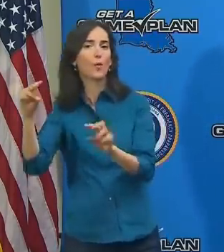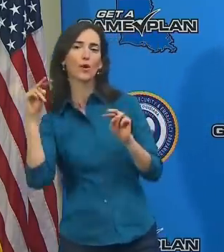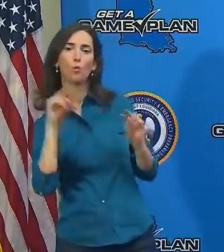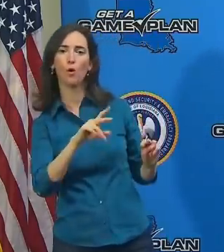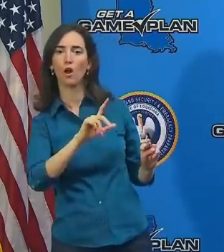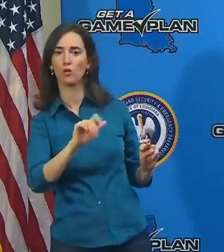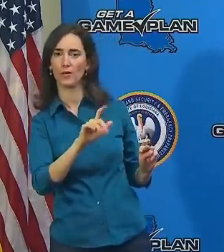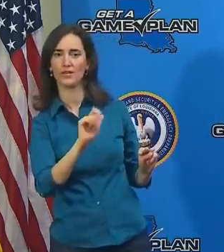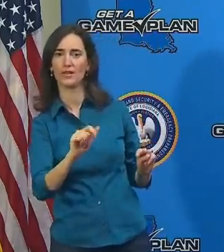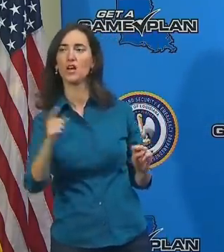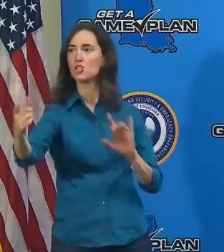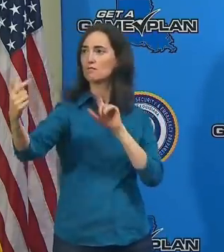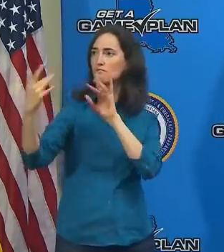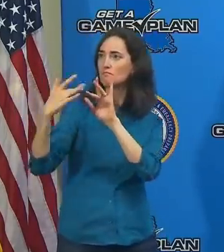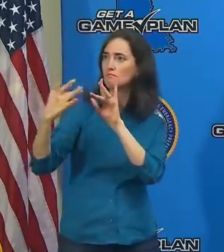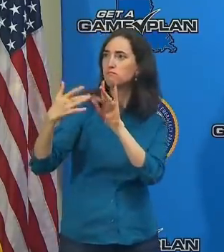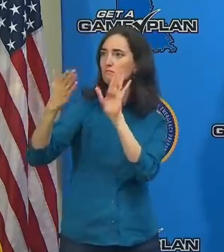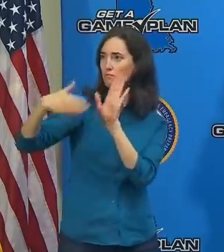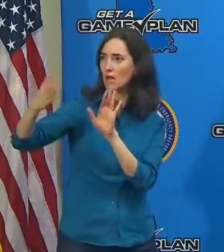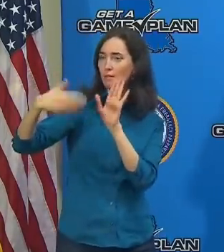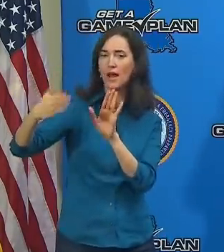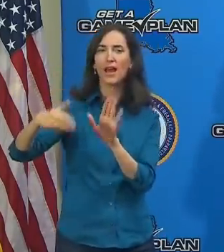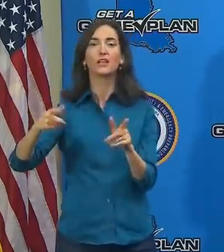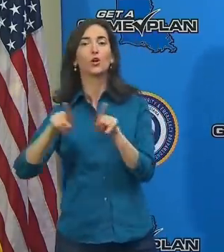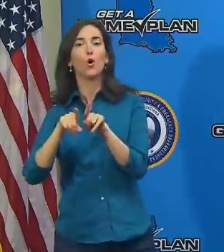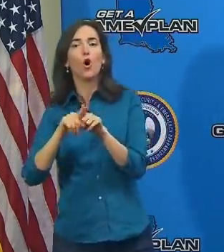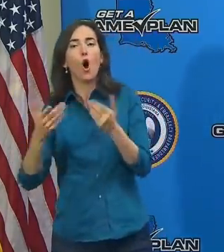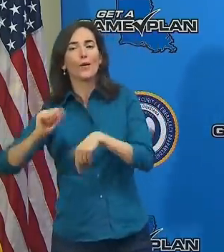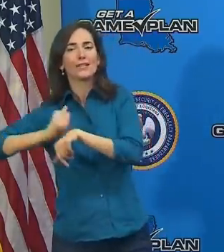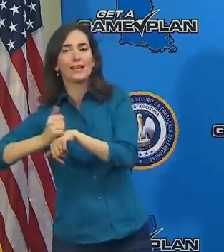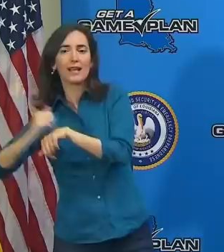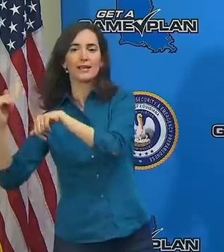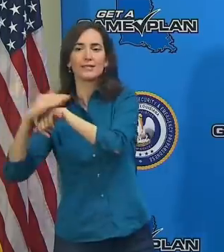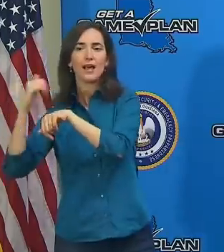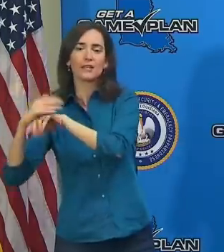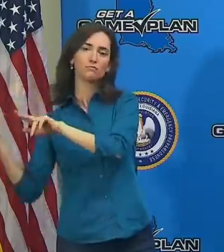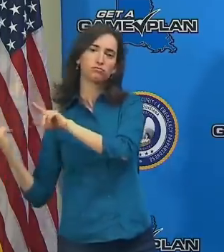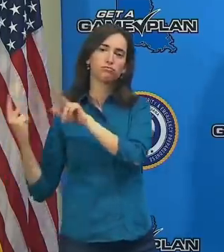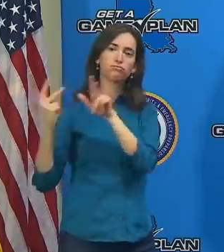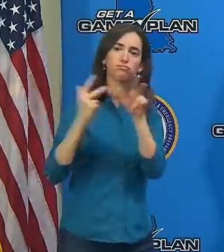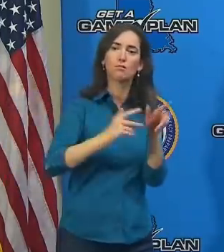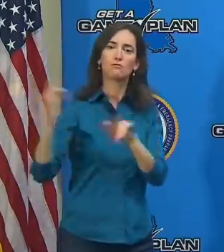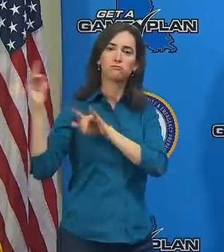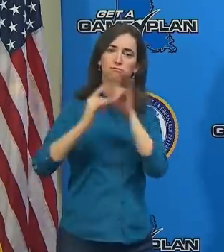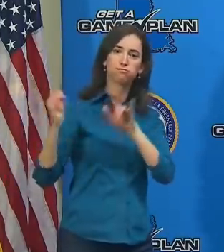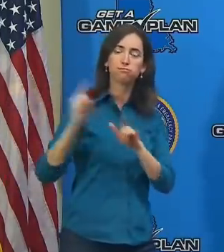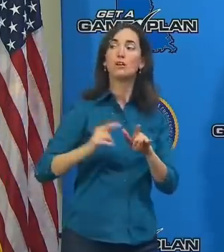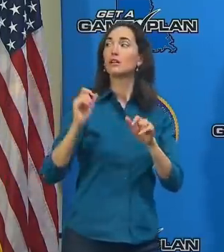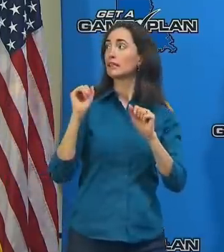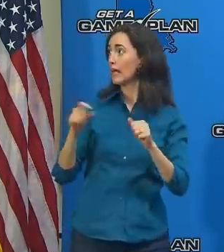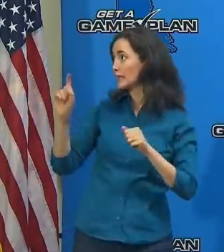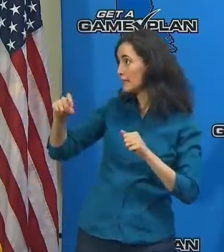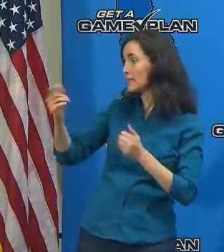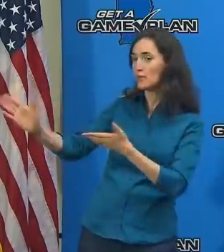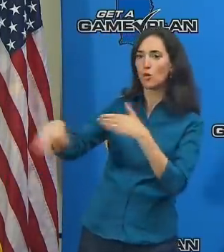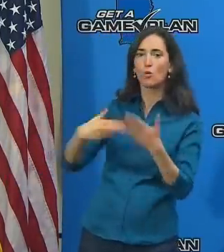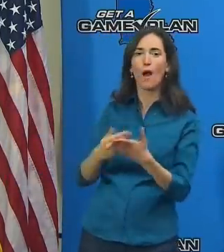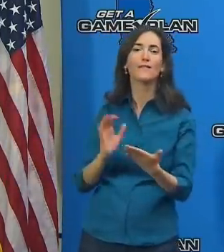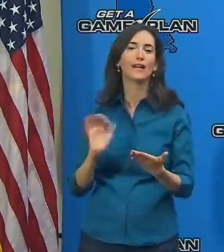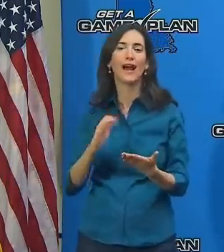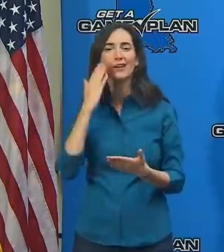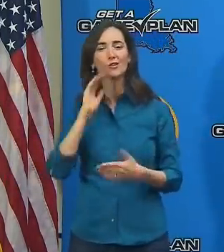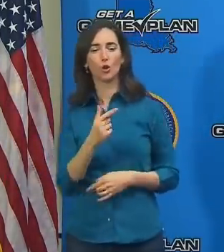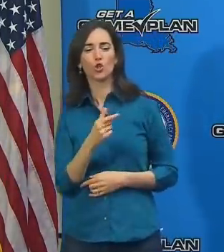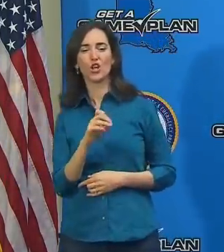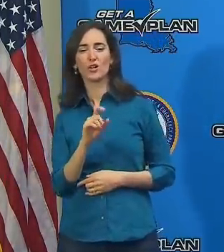has various things in route so that we can employ them just as soon as possible, things like generators and